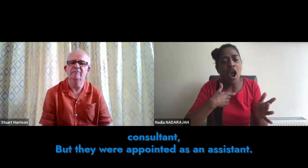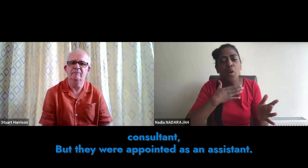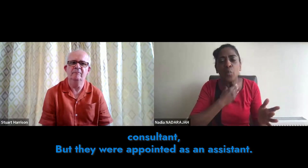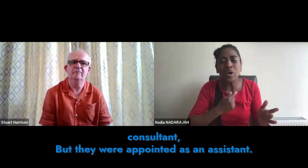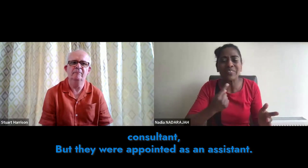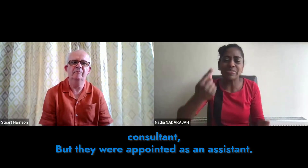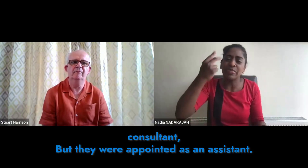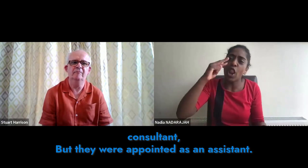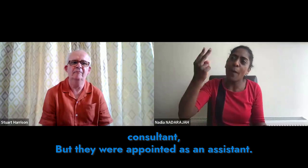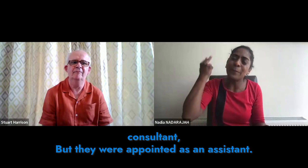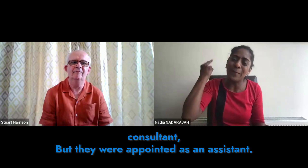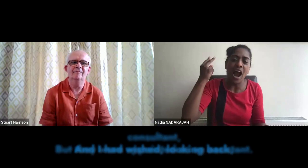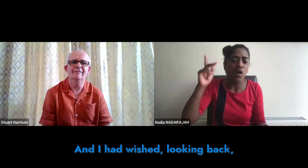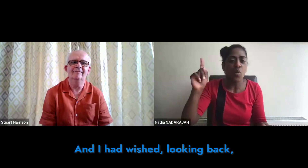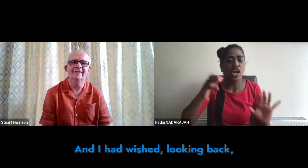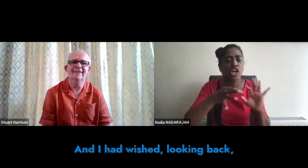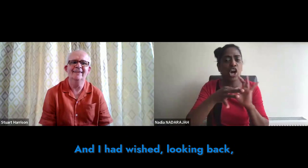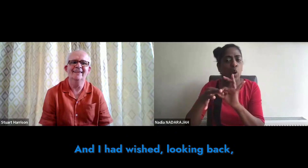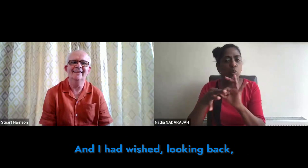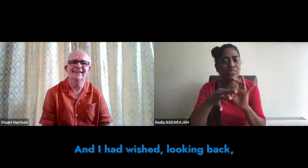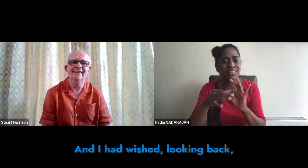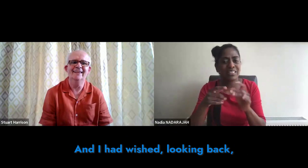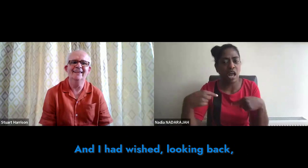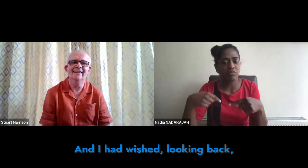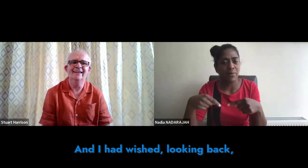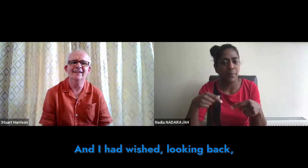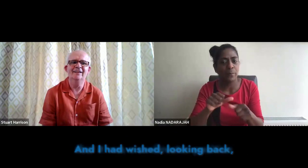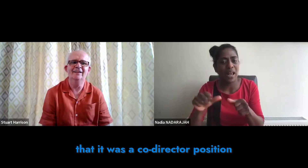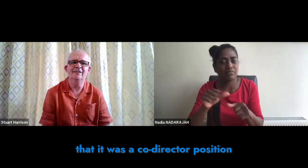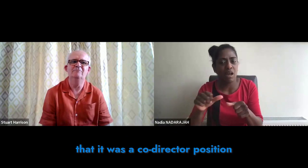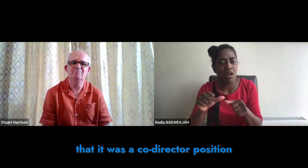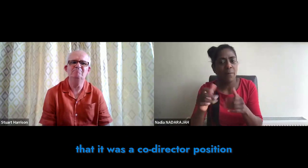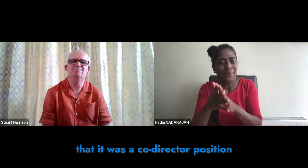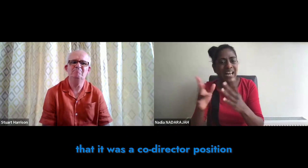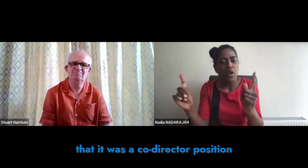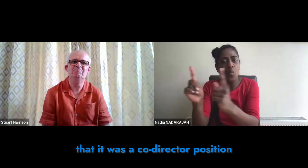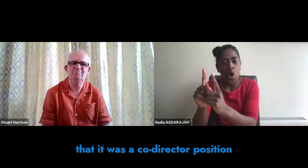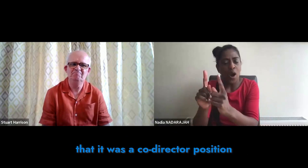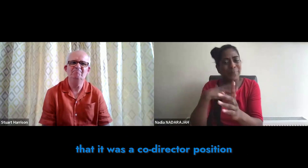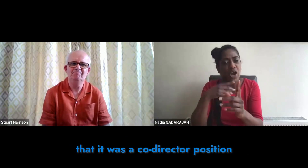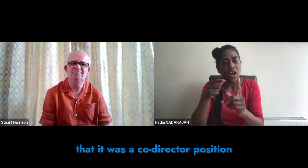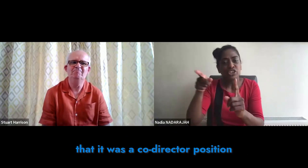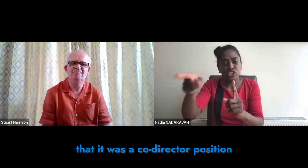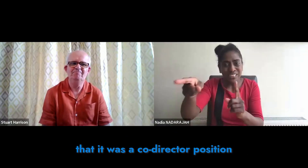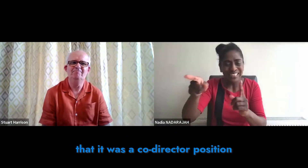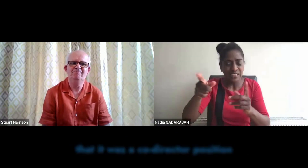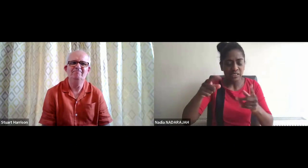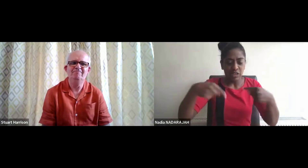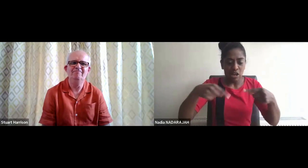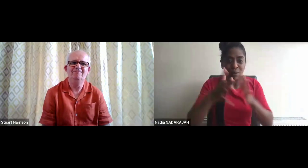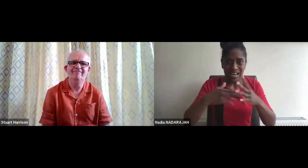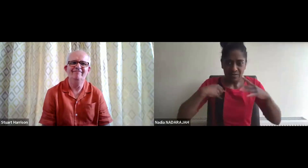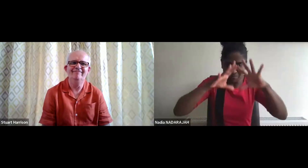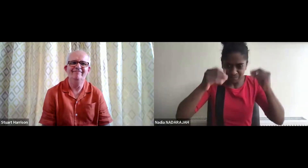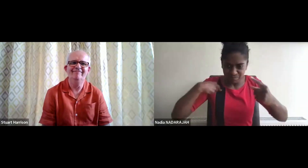was working as an assistant. And I had wished, looking back, that was a co-director